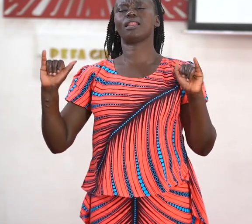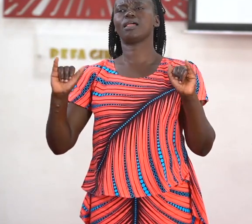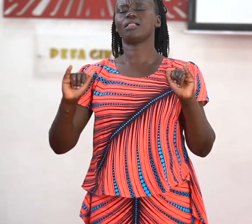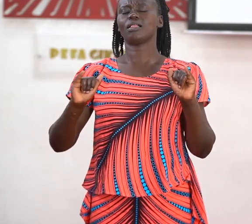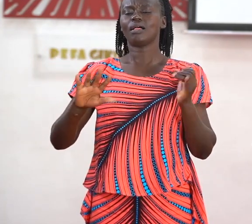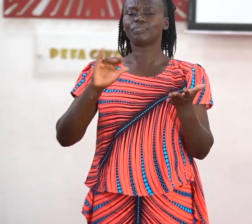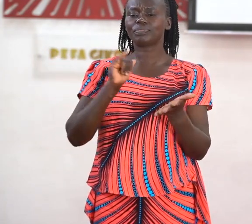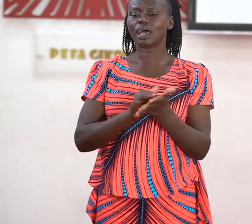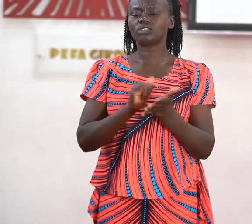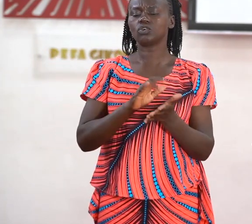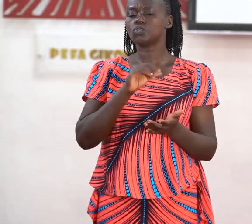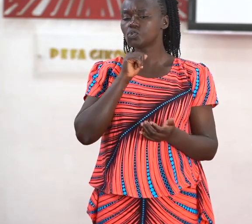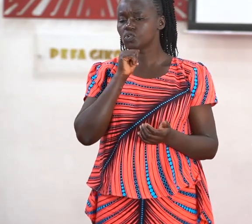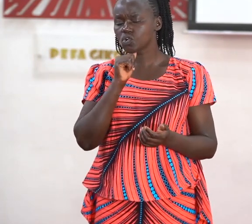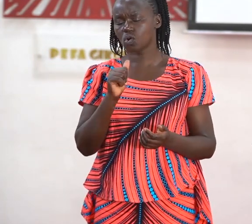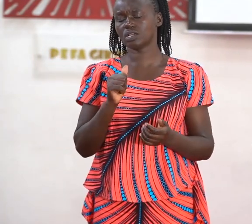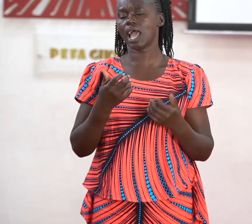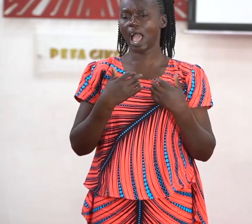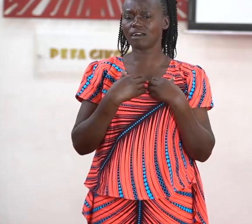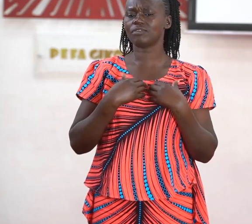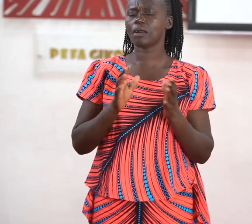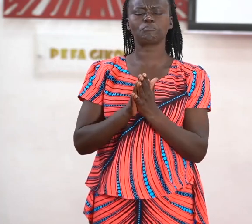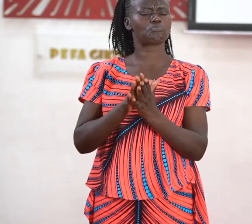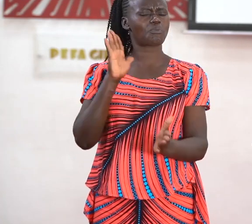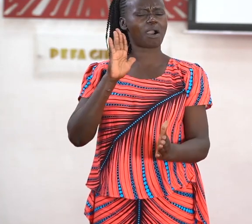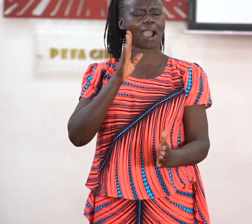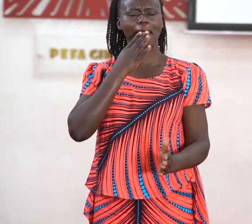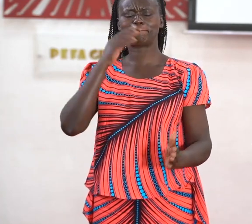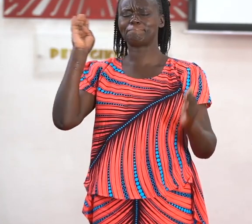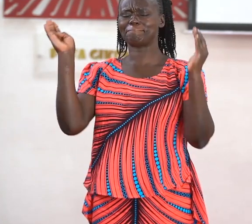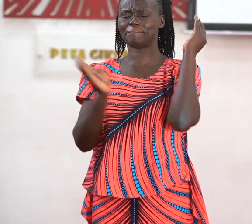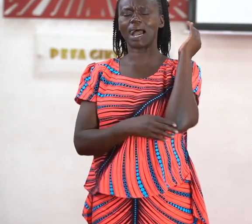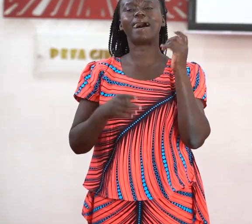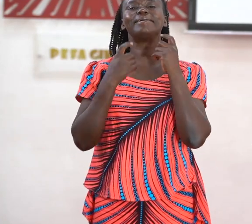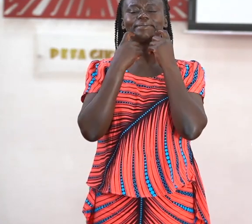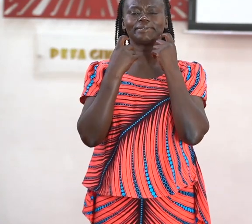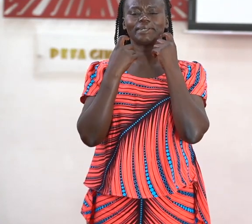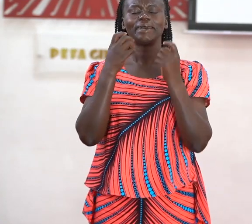that you may not get a more tough disease than the one that you had that